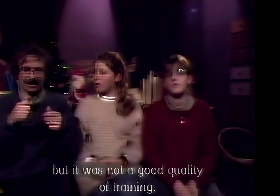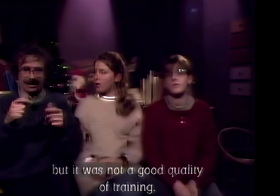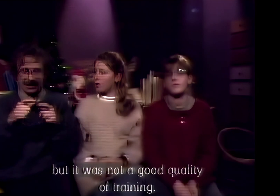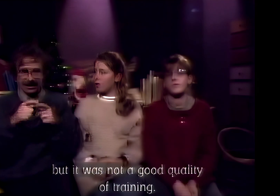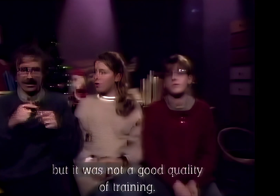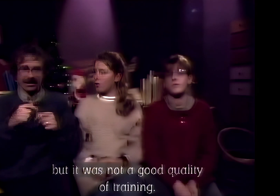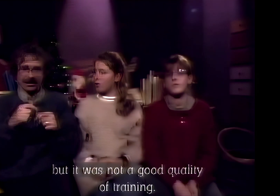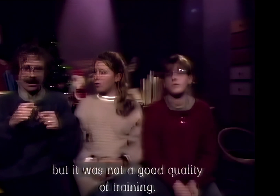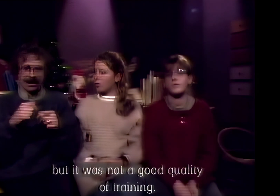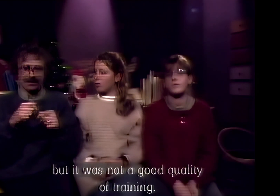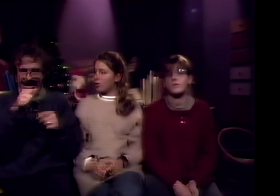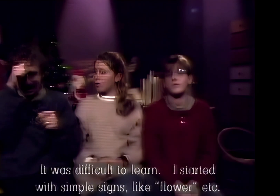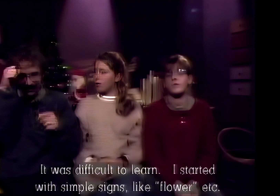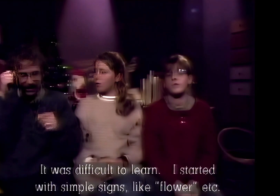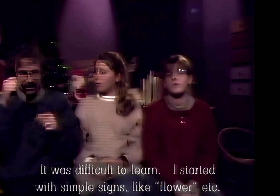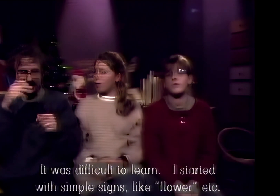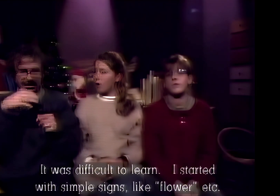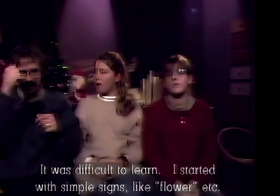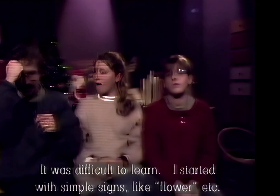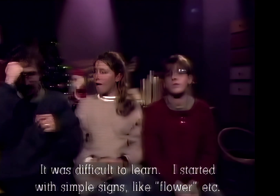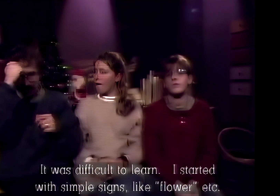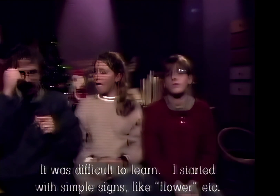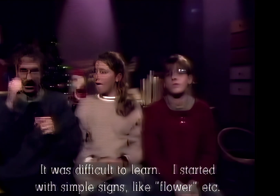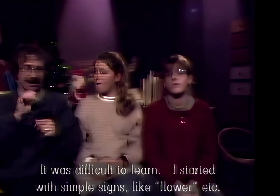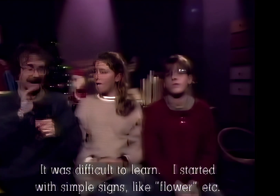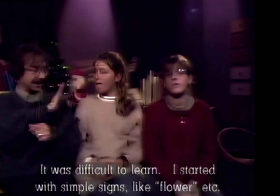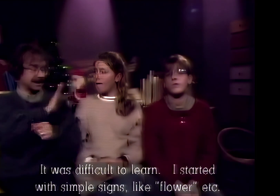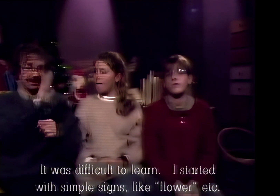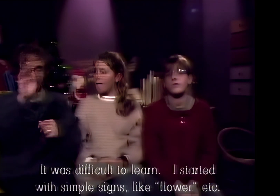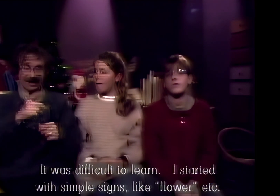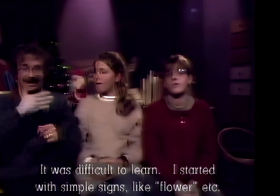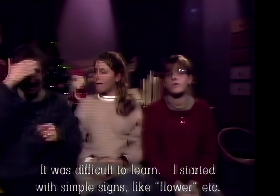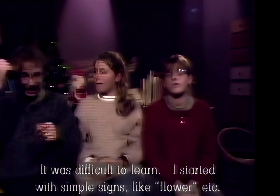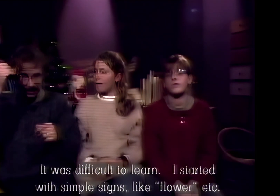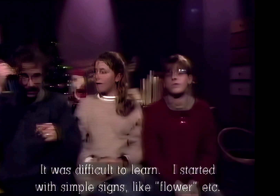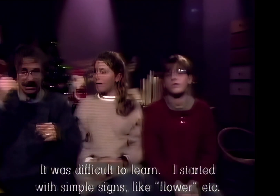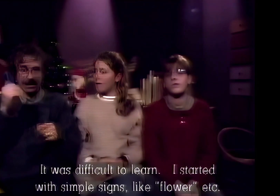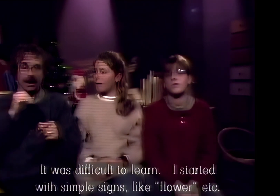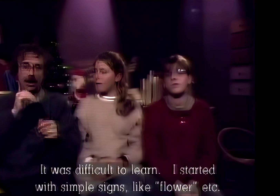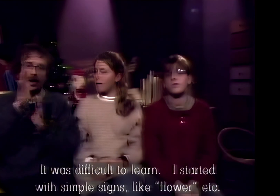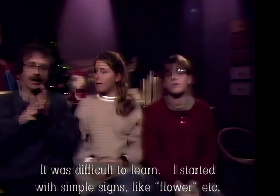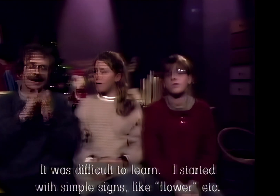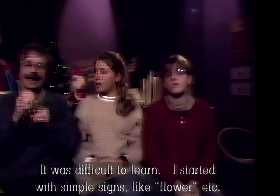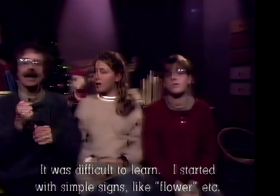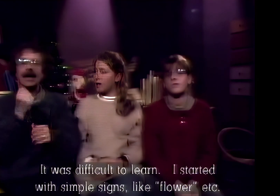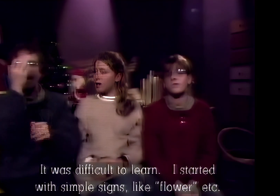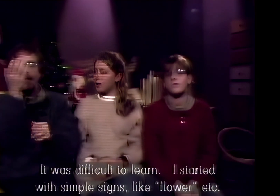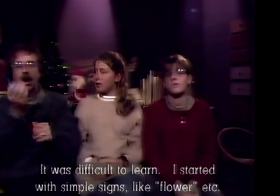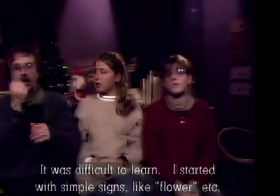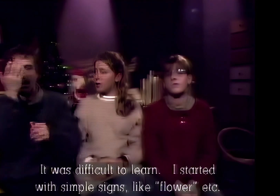good quality of training that I had. It was difficult to learn the sign and remember the signs,